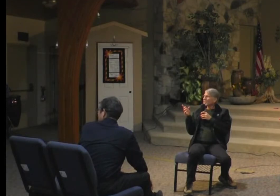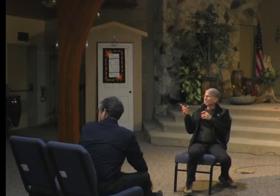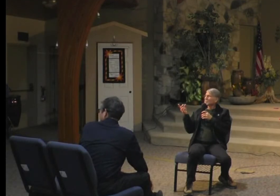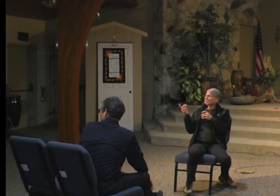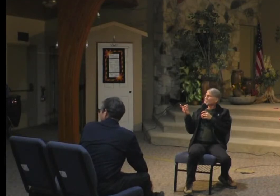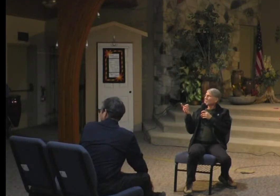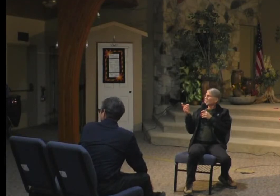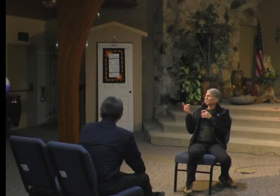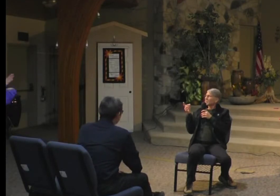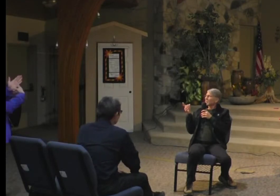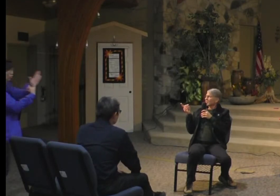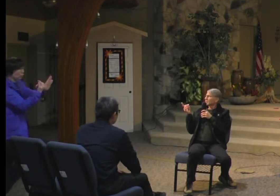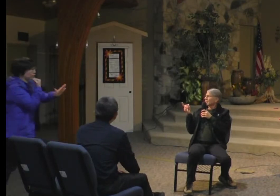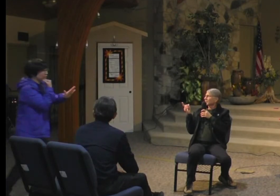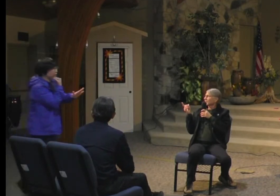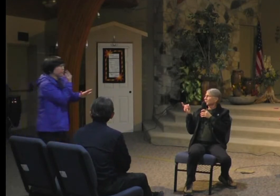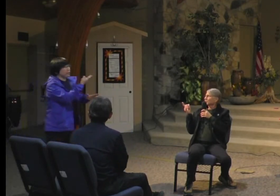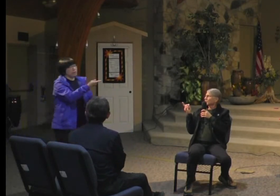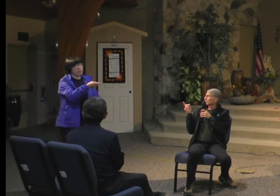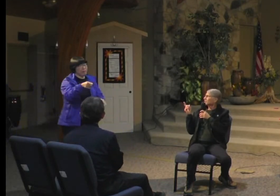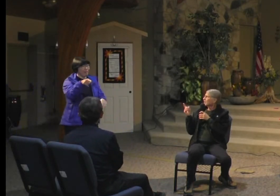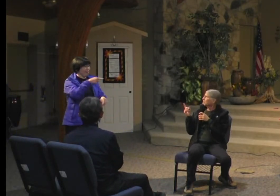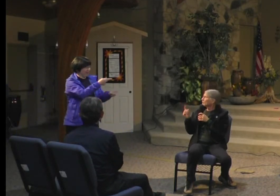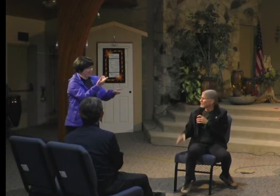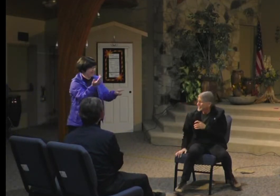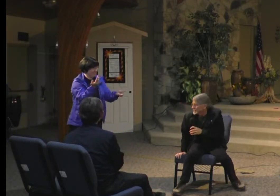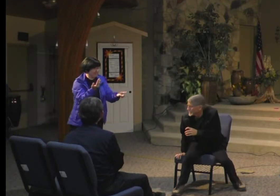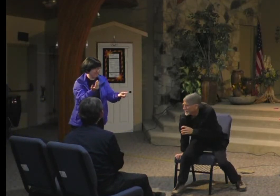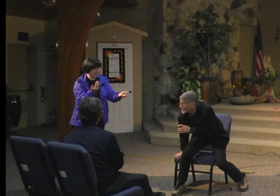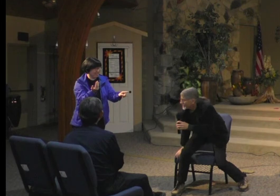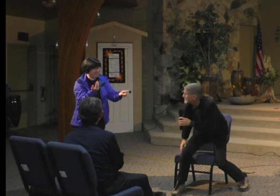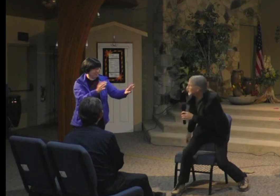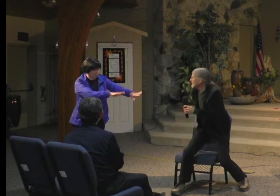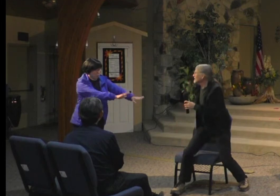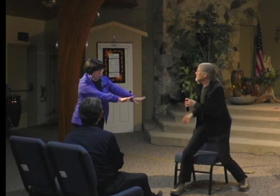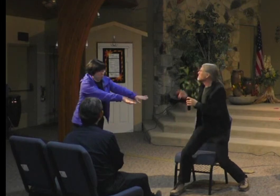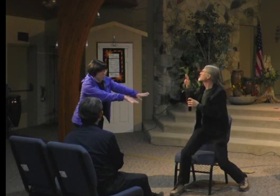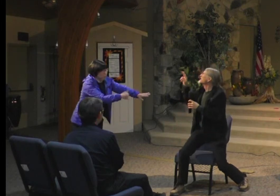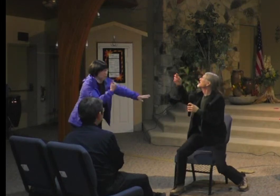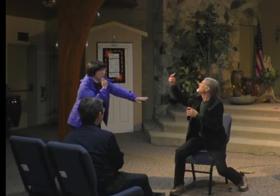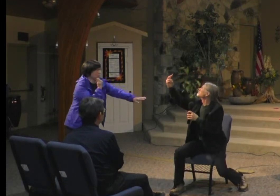is Cody is saying, it's like, let me show you an example. Like,